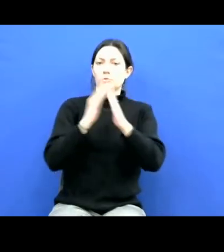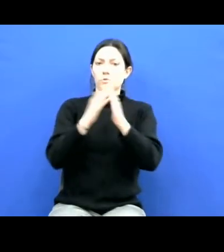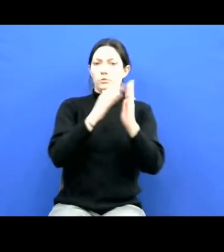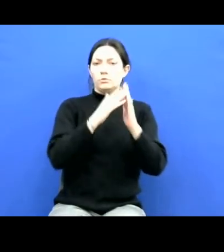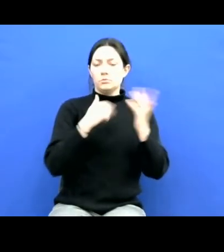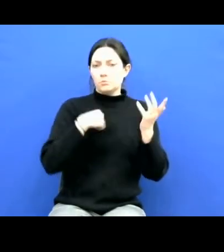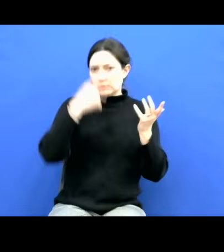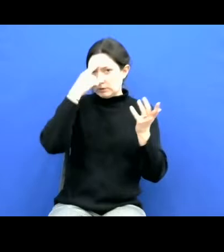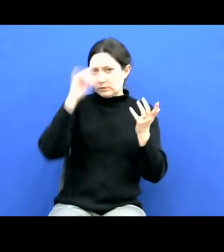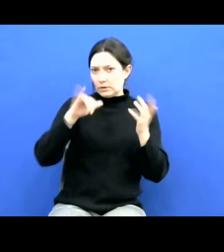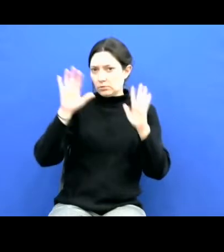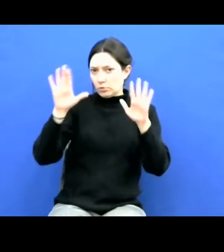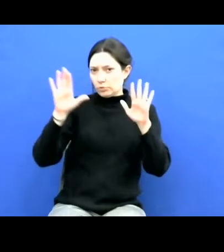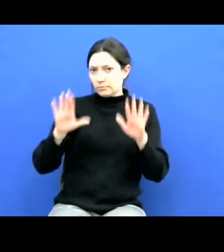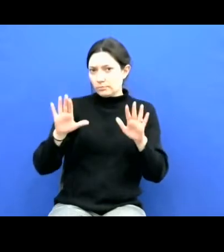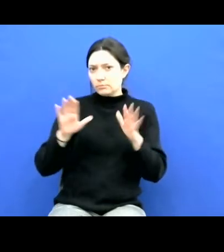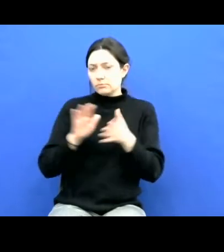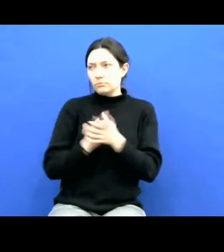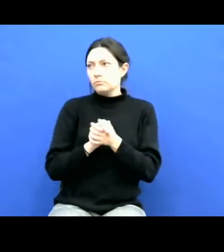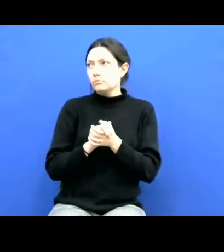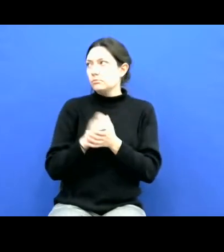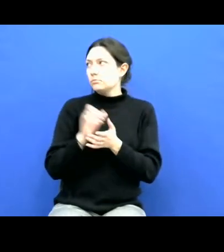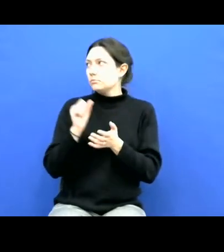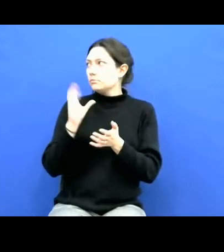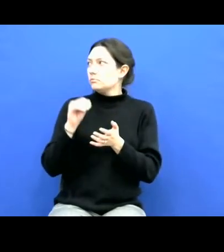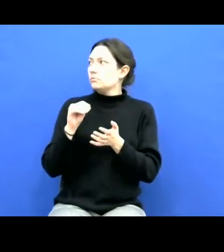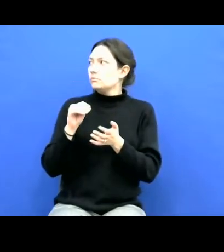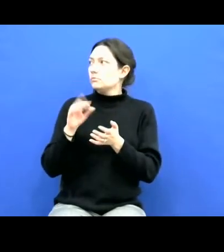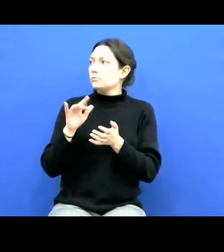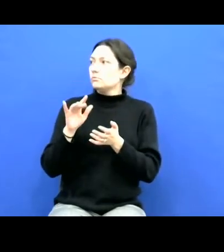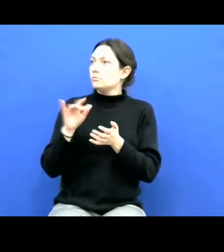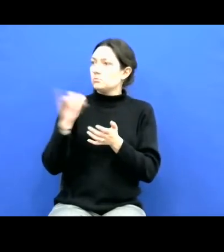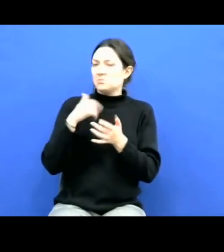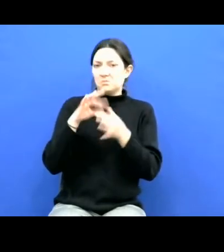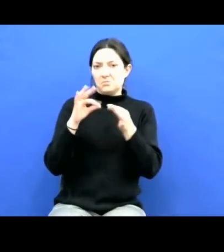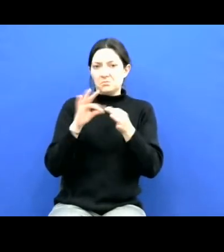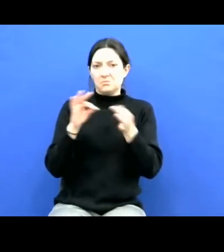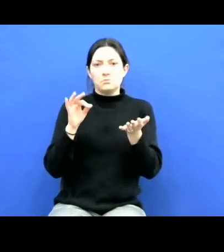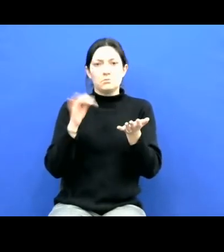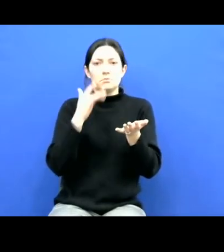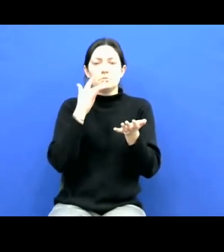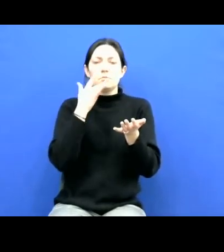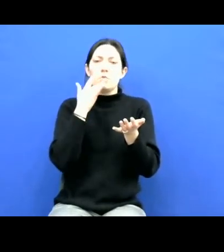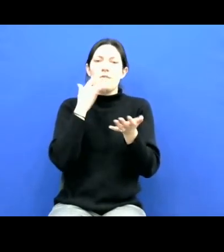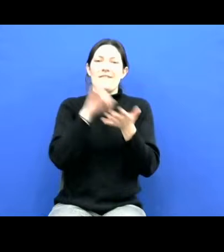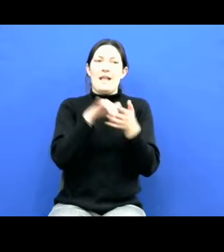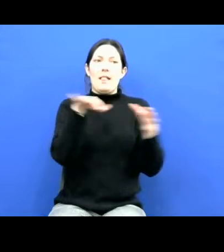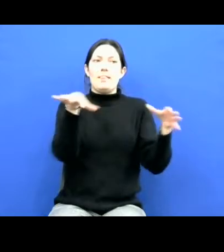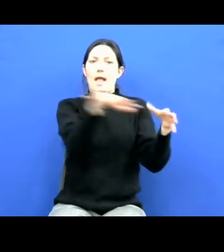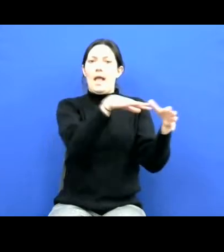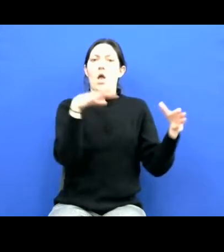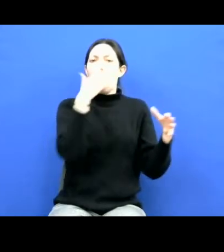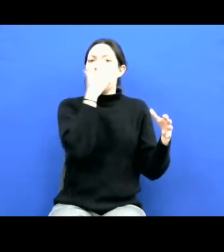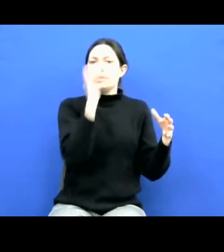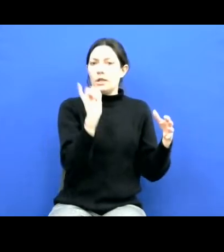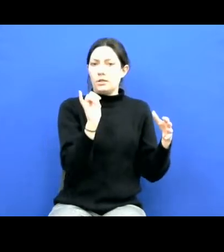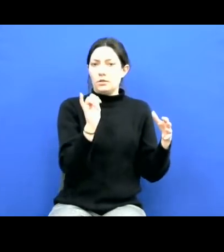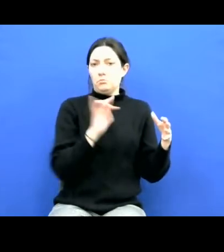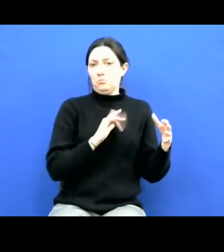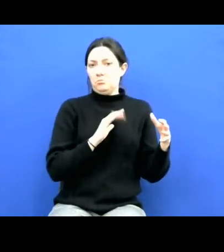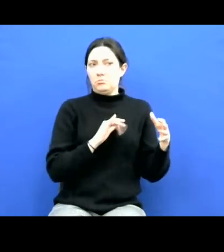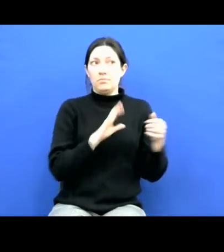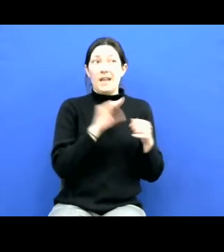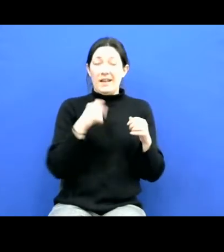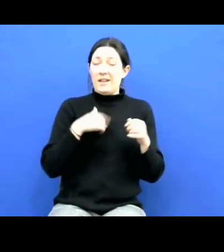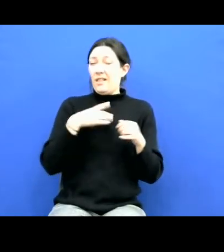think that's awesome. So like I said, I like that whole layout. And again, I like the overall